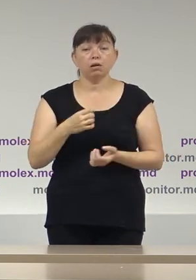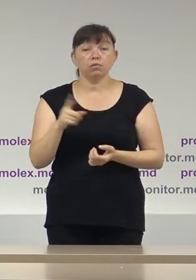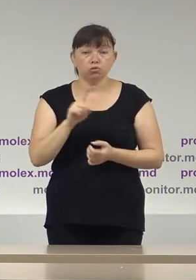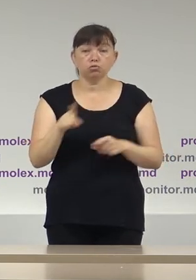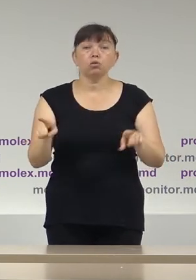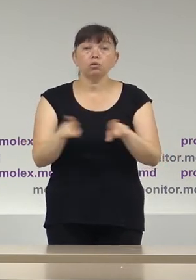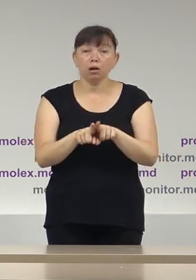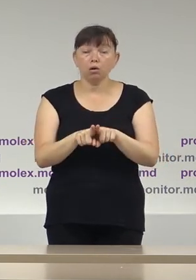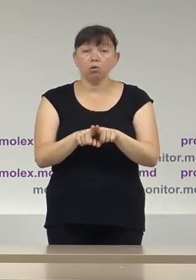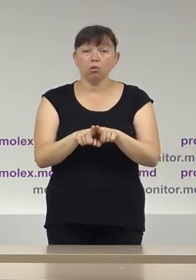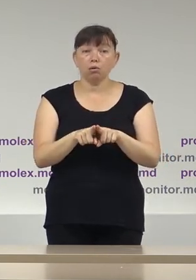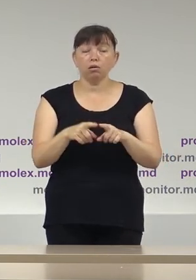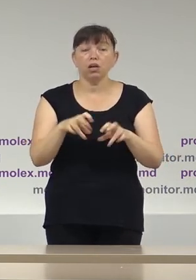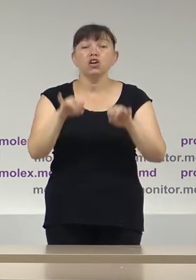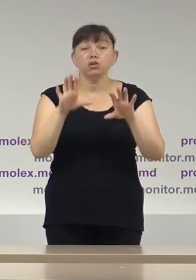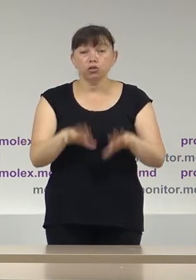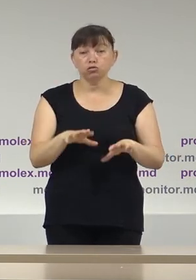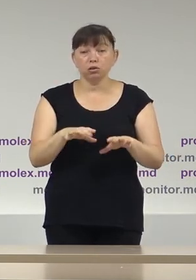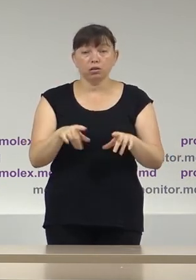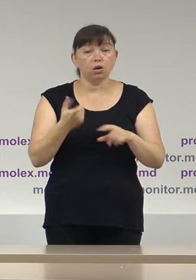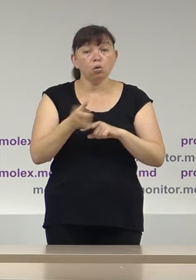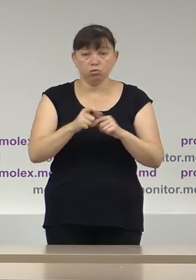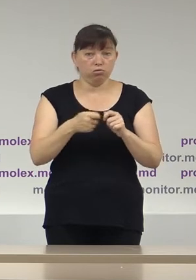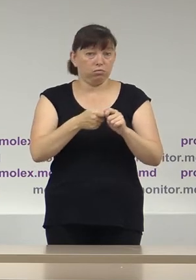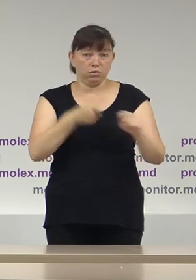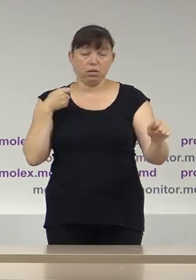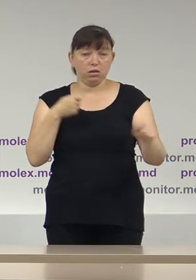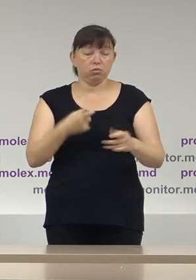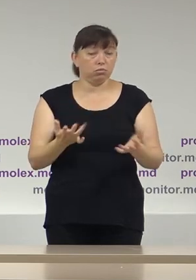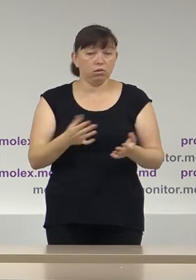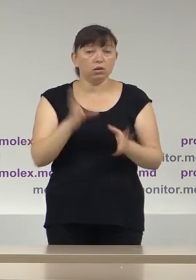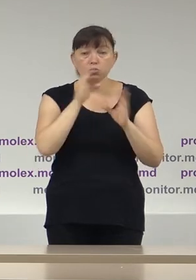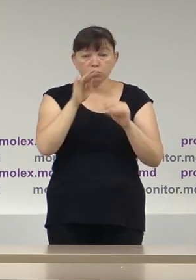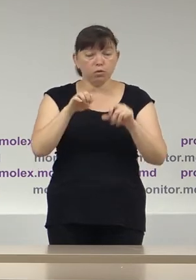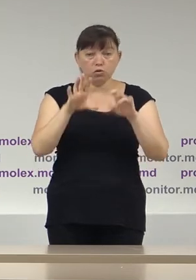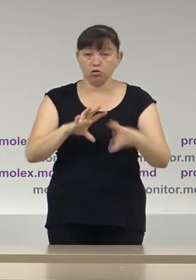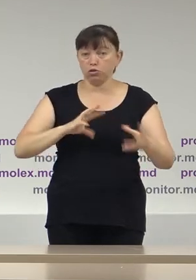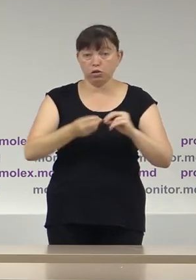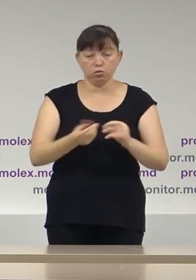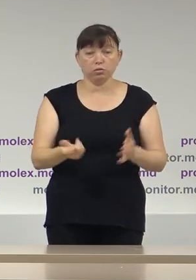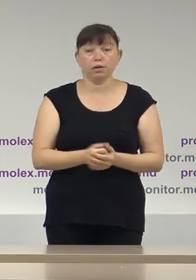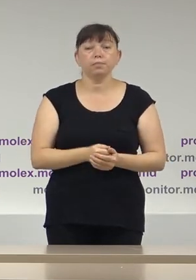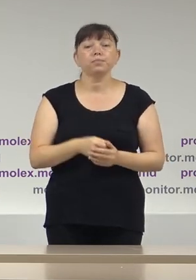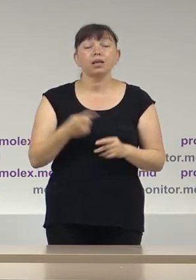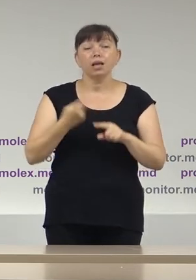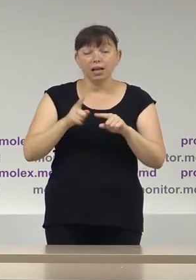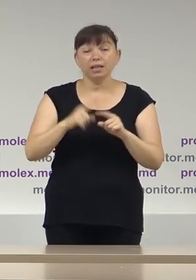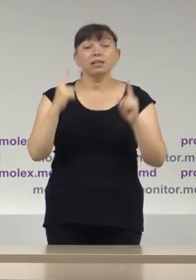repeat one more time that this is worrying that such a decision is taken so late.